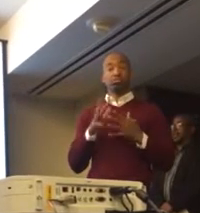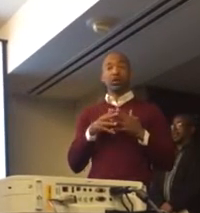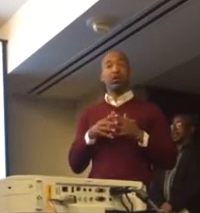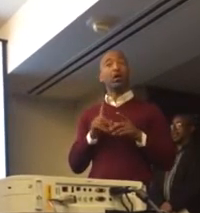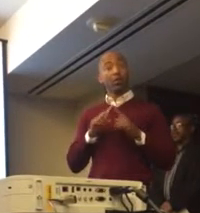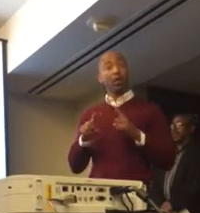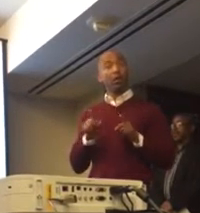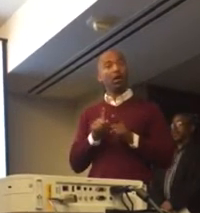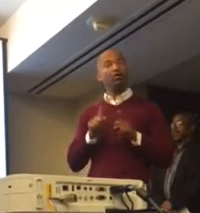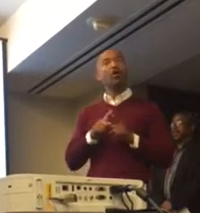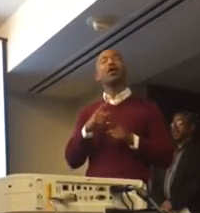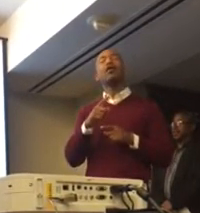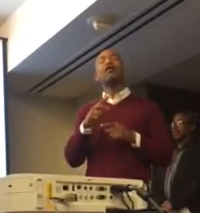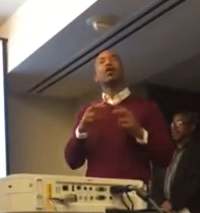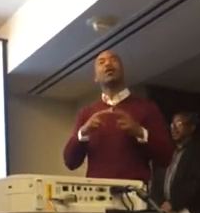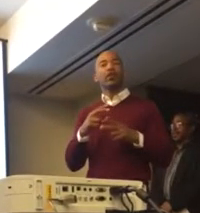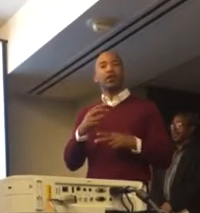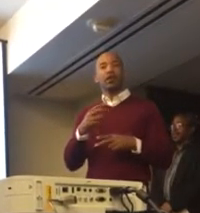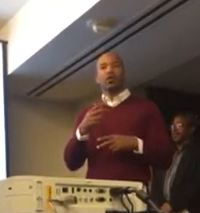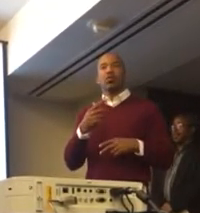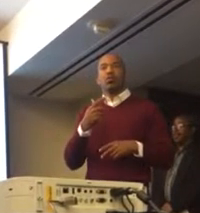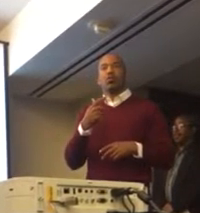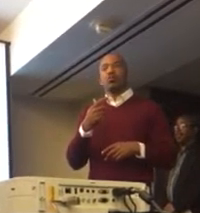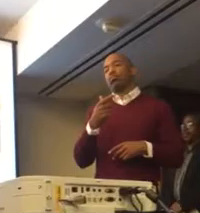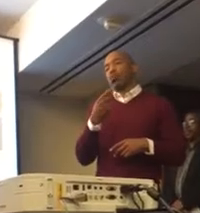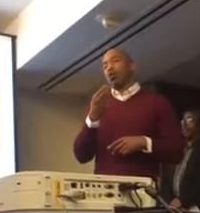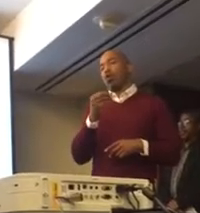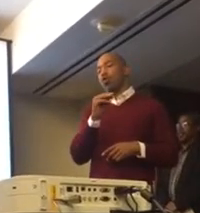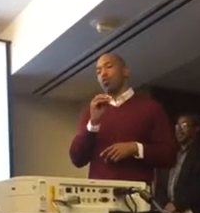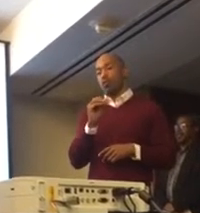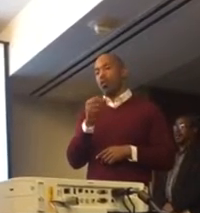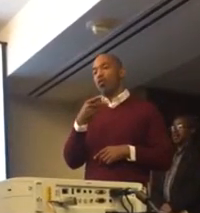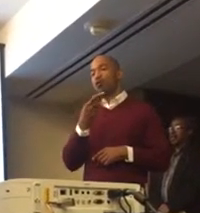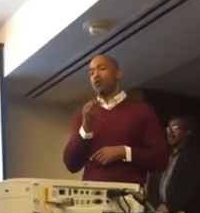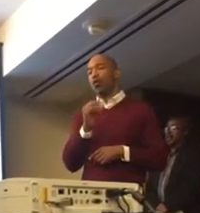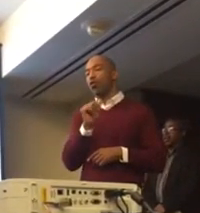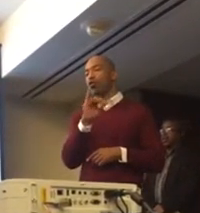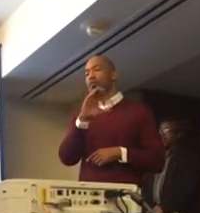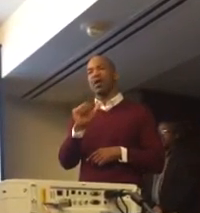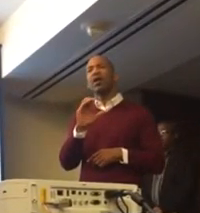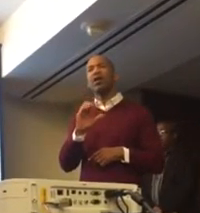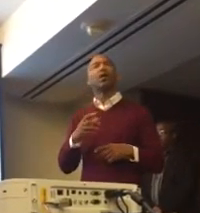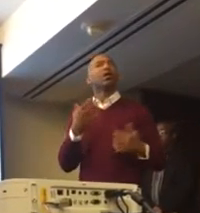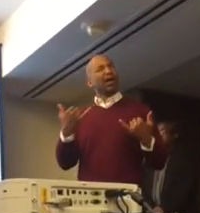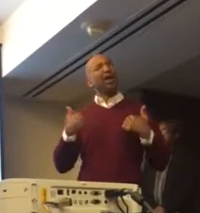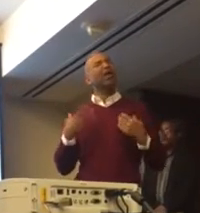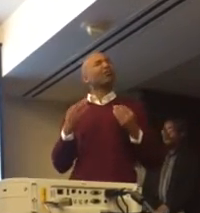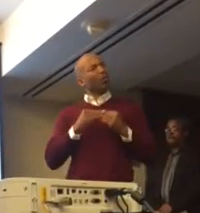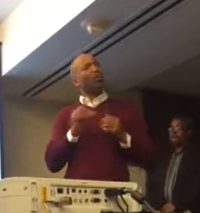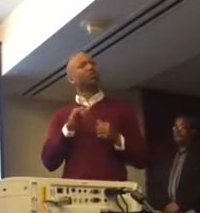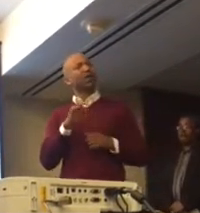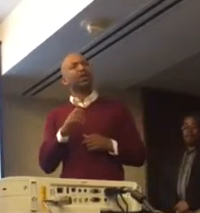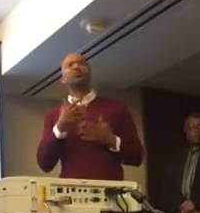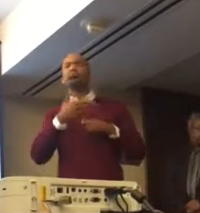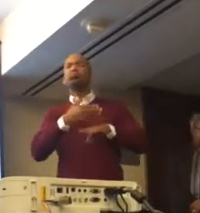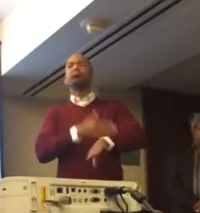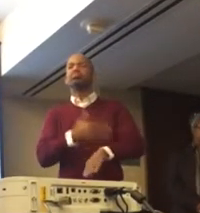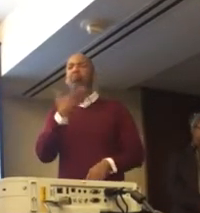very homophobic. There are more churches that are coming out as affirming churches. There are more spaces, so it's getting better, but it's